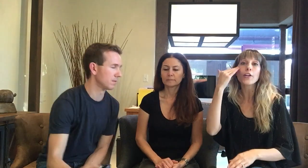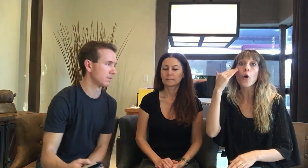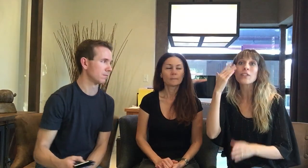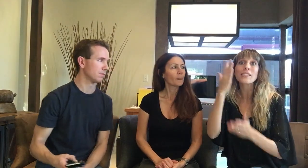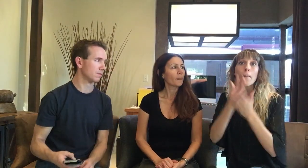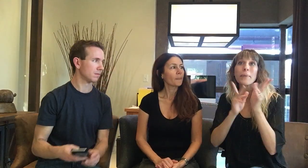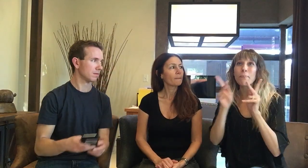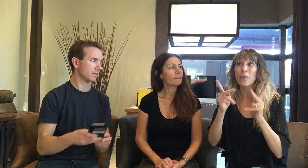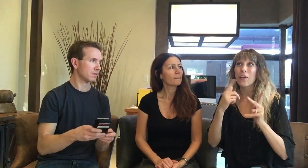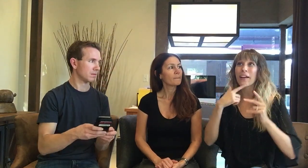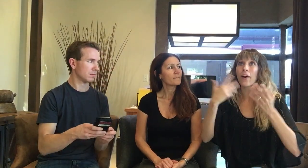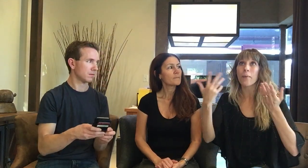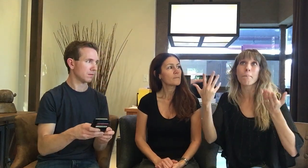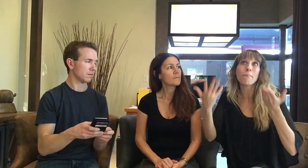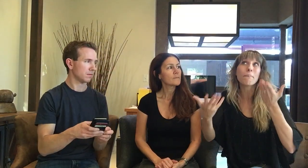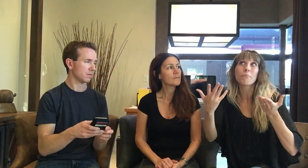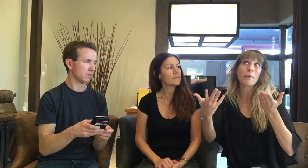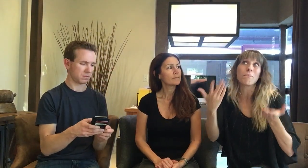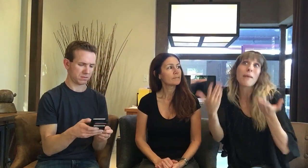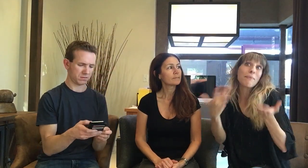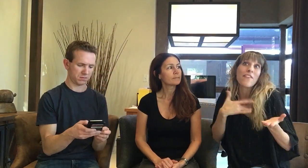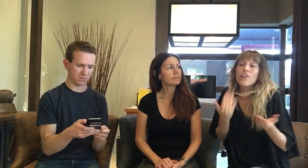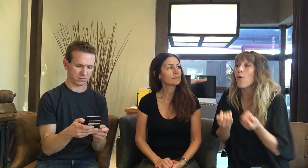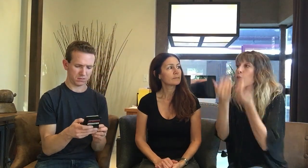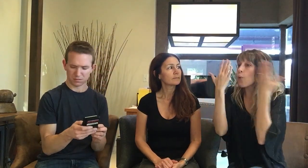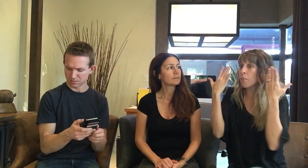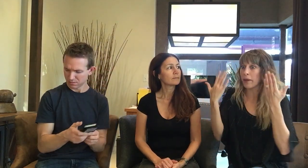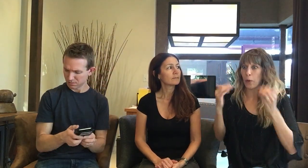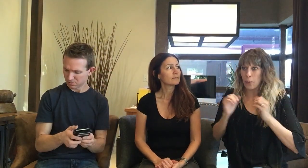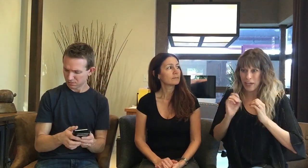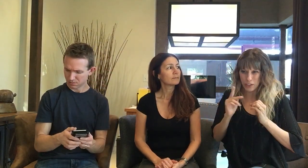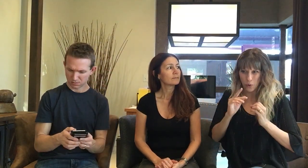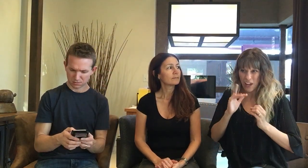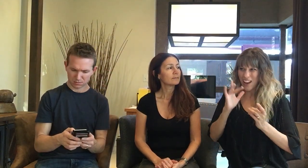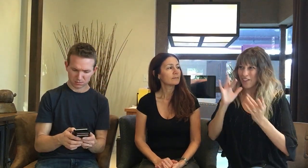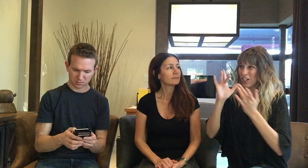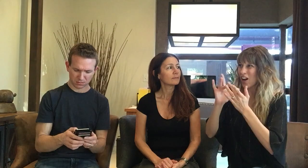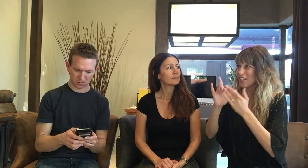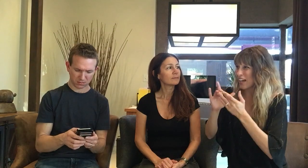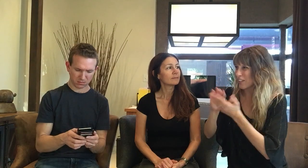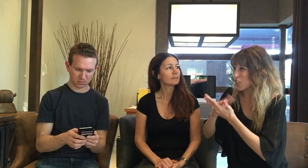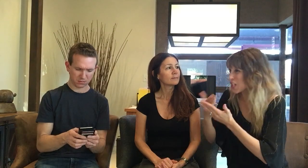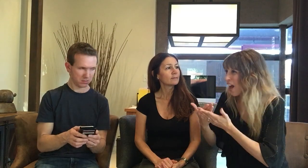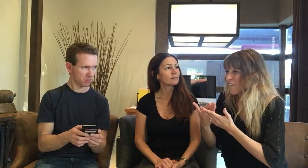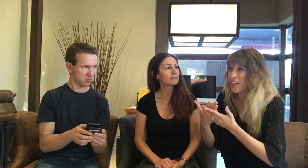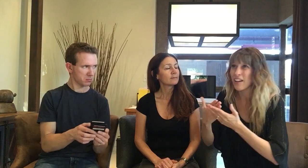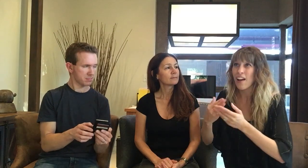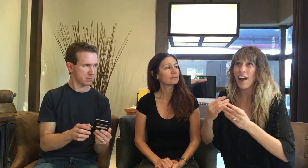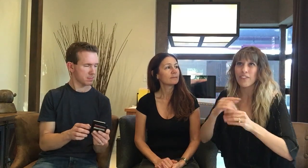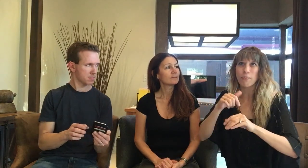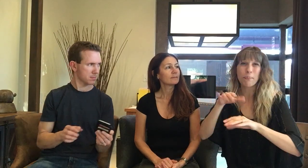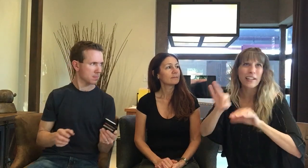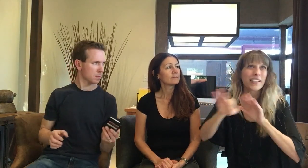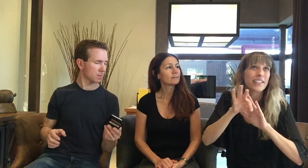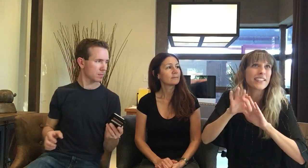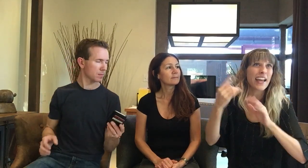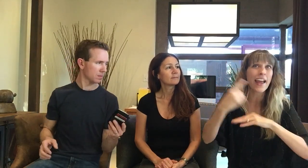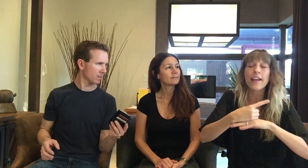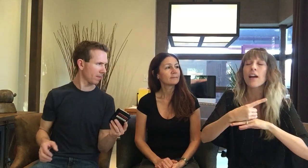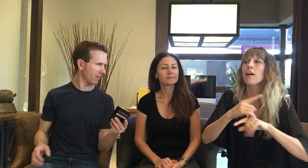know some people are maybe they feel overwhelmed, okay, so I have to contact the chef and I have to pick a day,